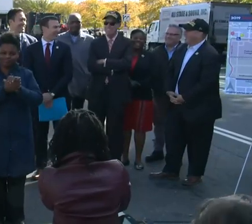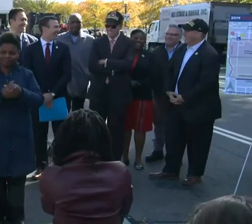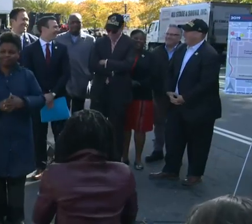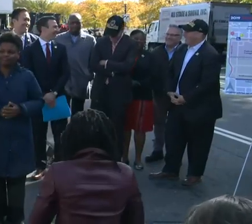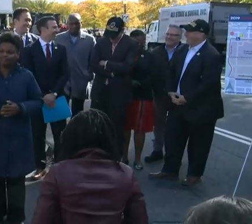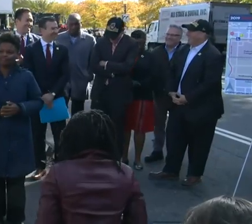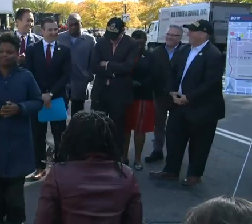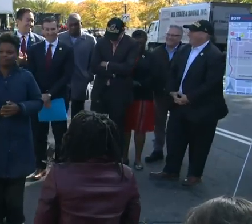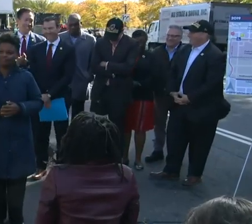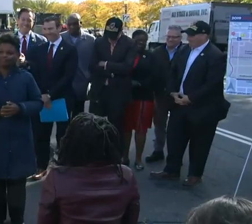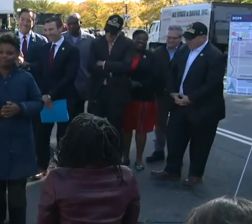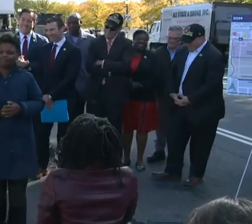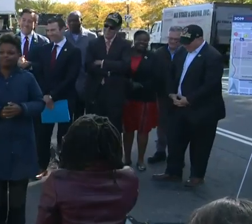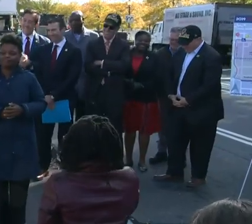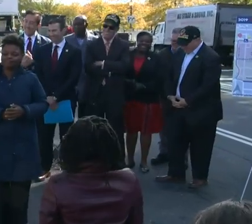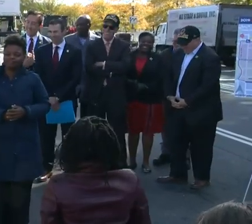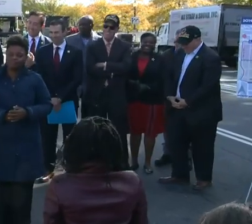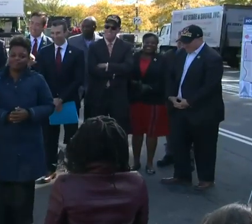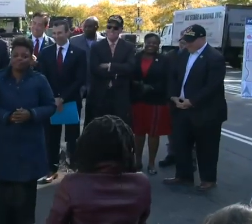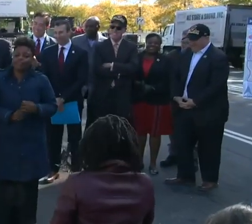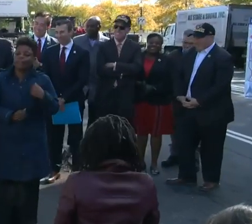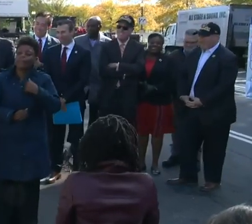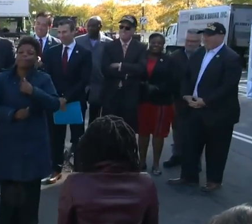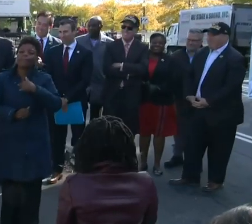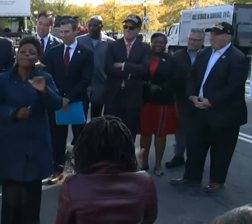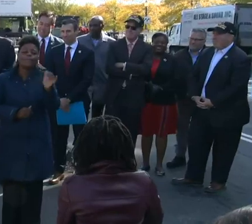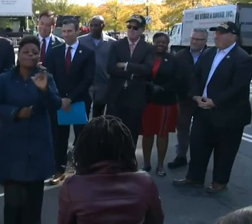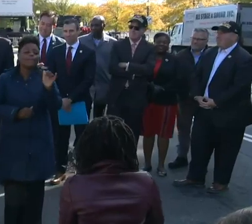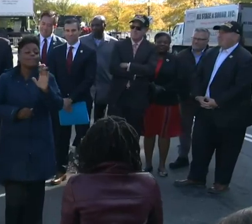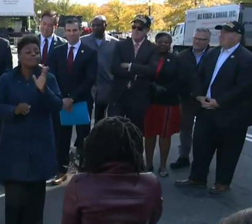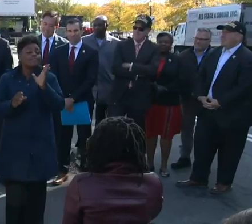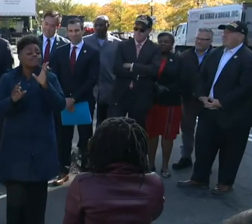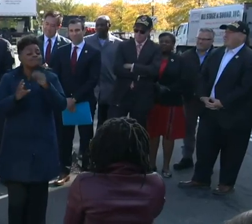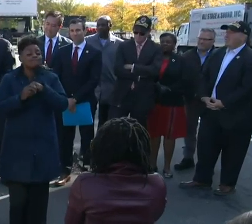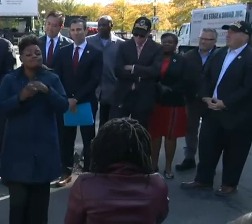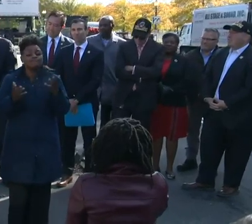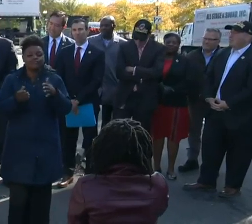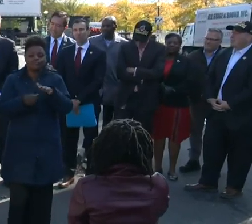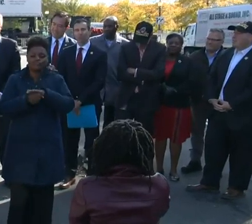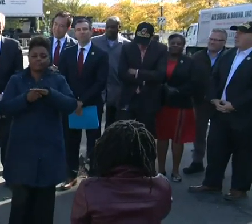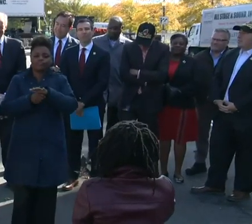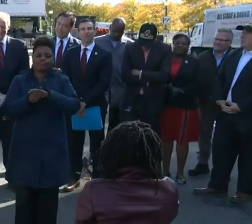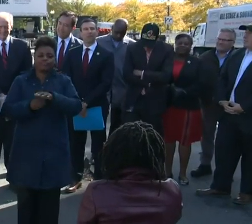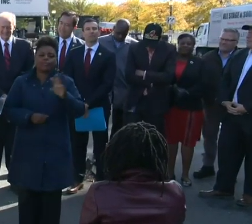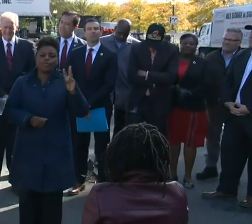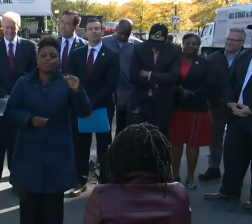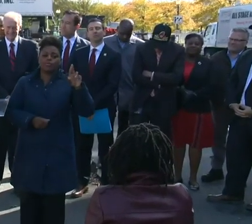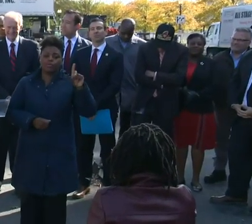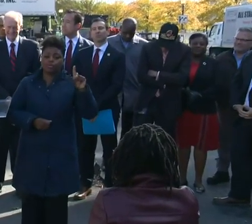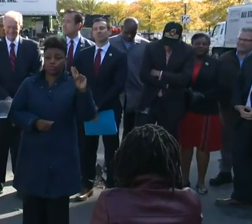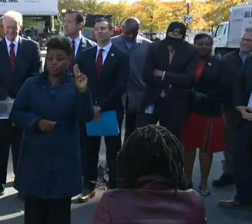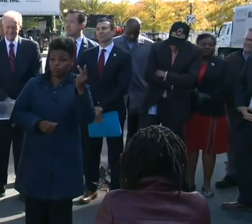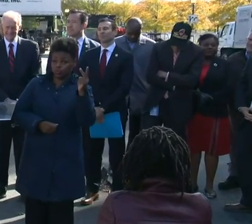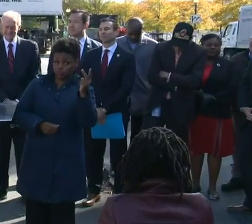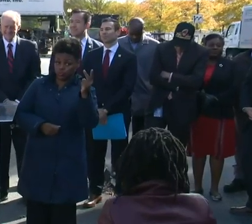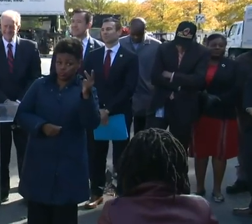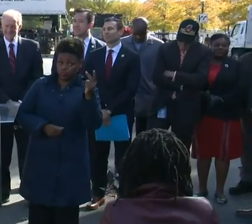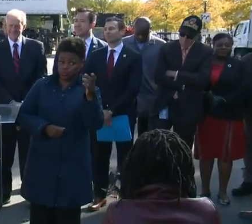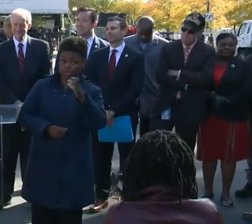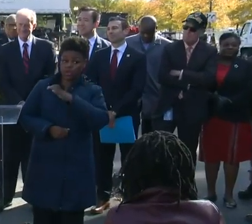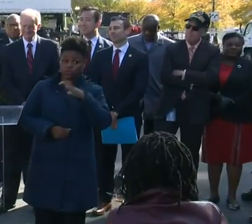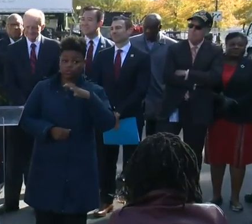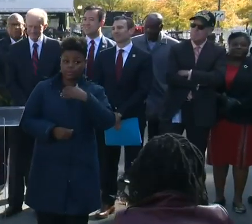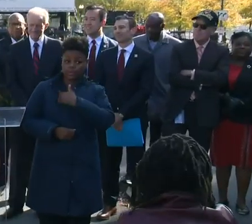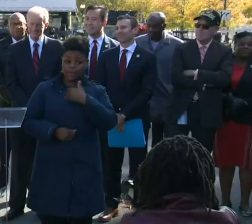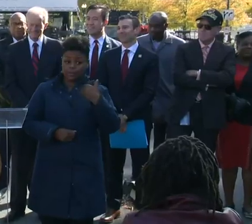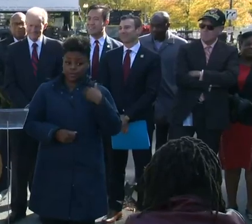congratulations. And we are also joined by the Ward 2 council member, Jack Evans, who was a part of a mighty group